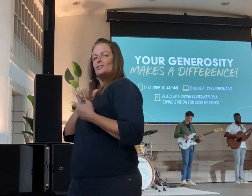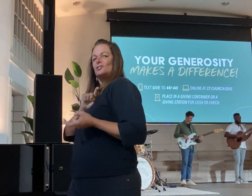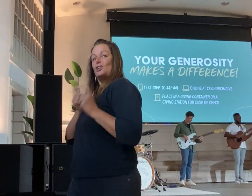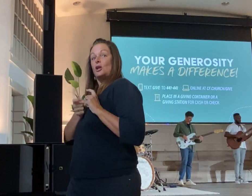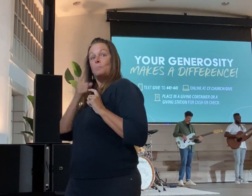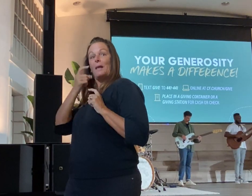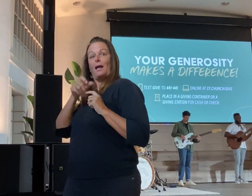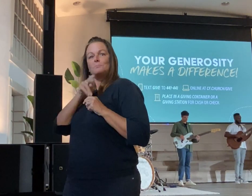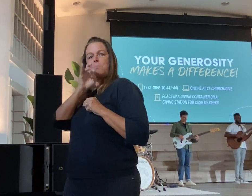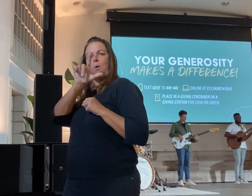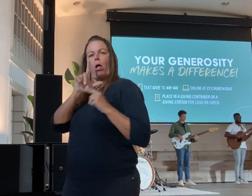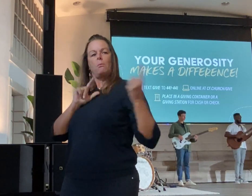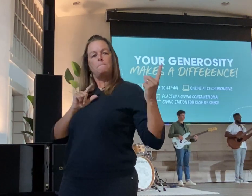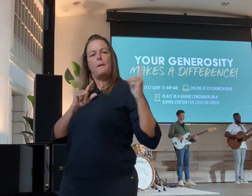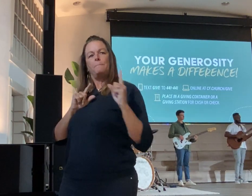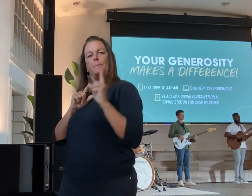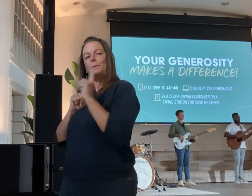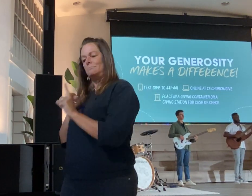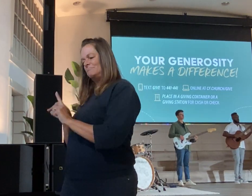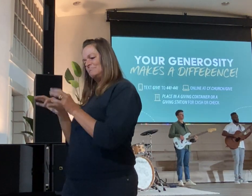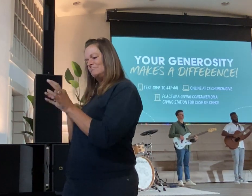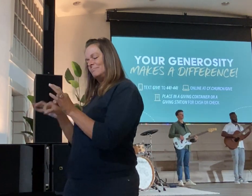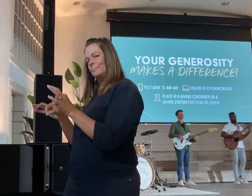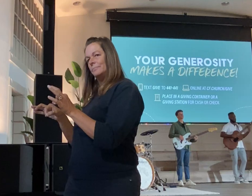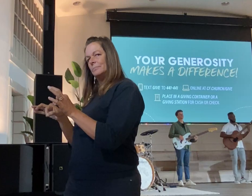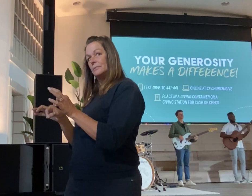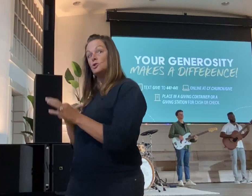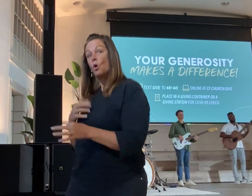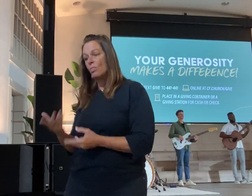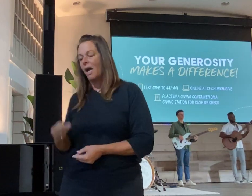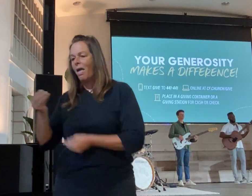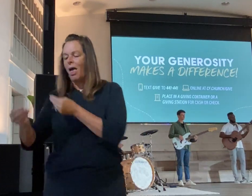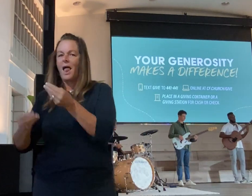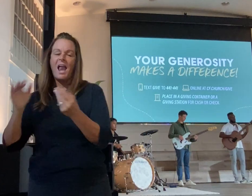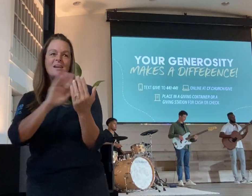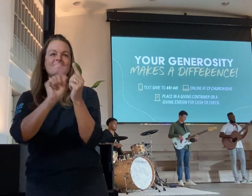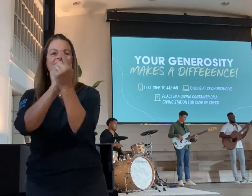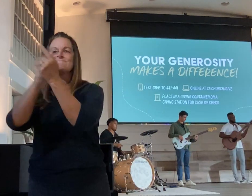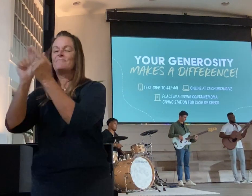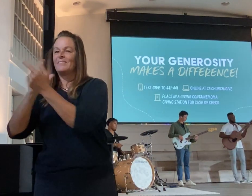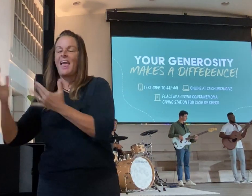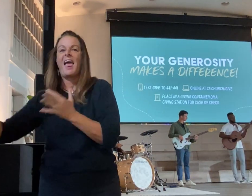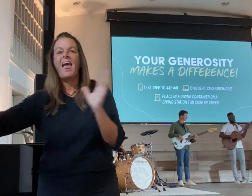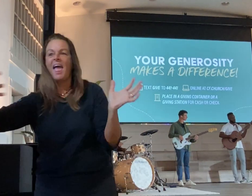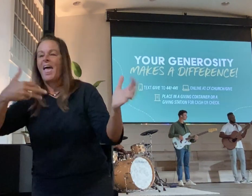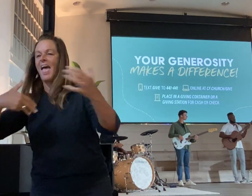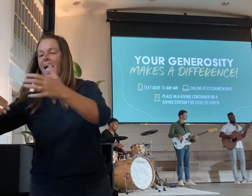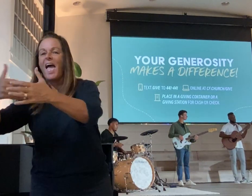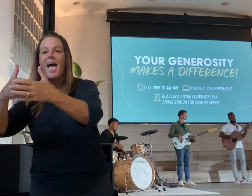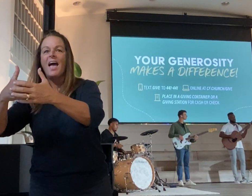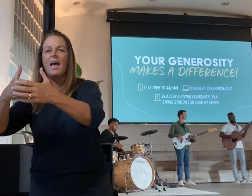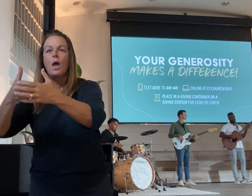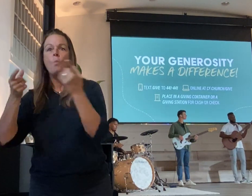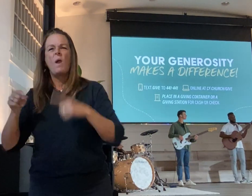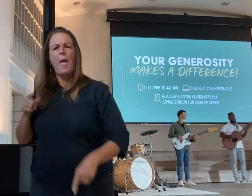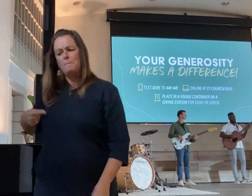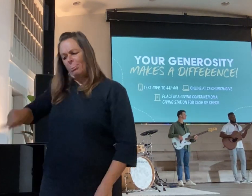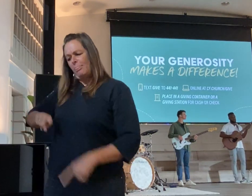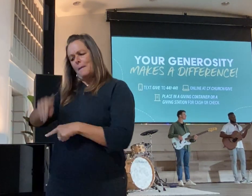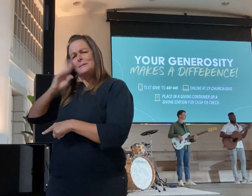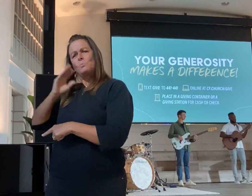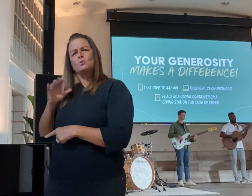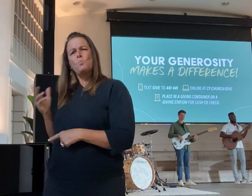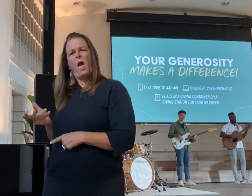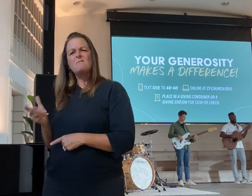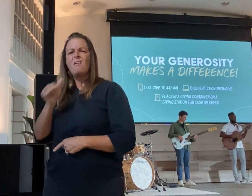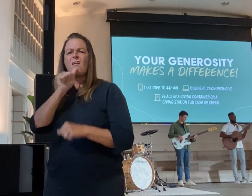they overwhelmed with joy. And so this morning I was thinking about how one of our leadership values here at